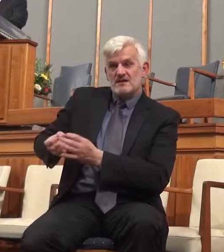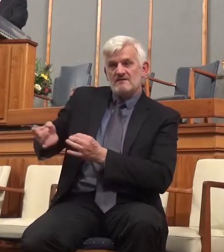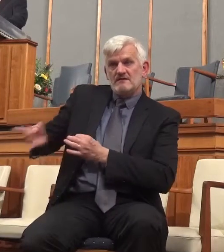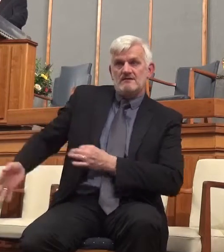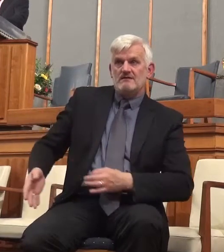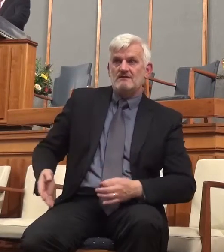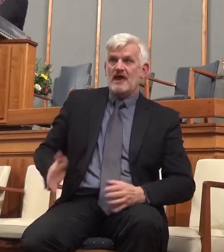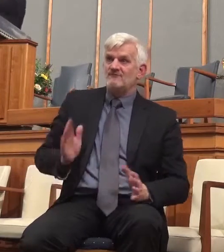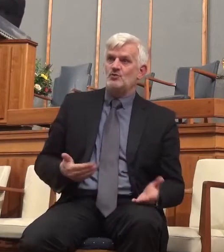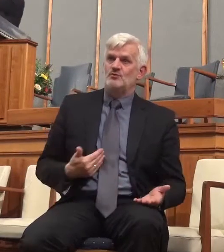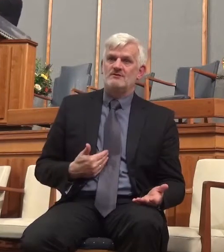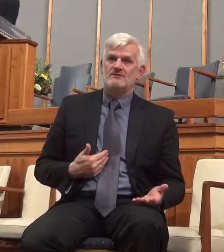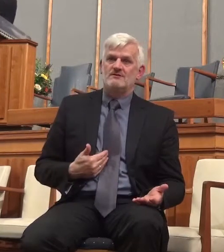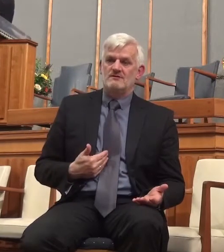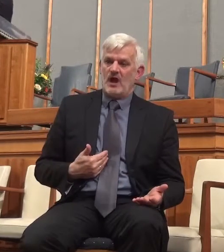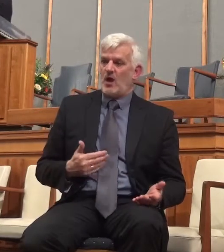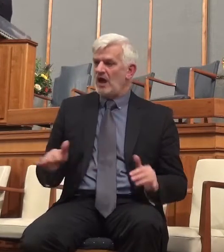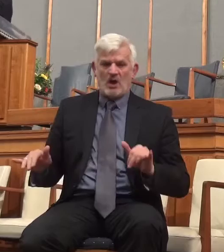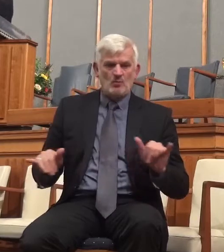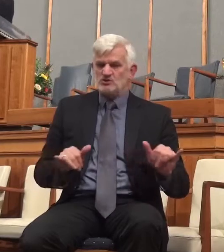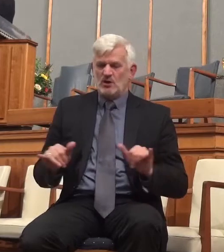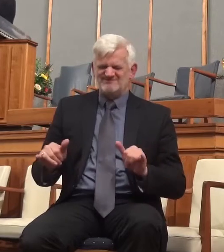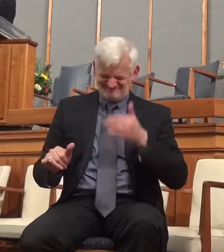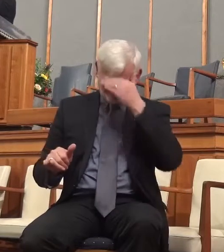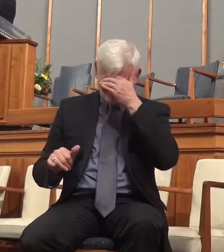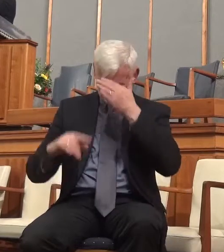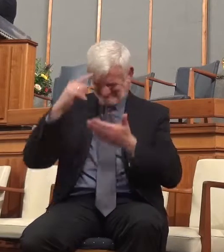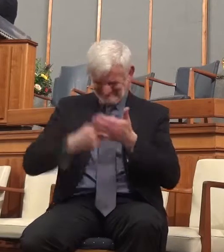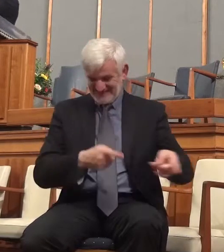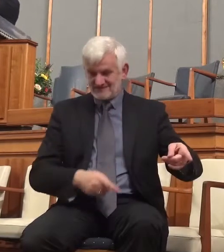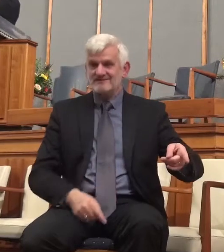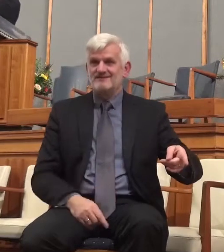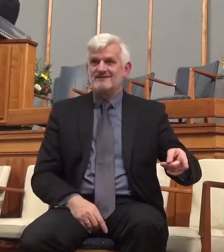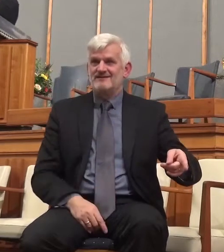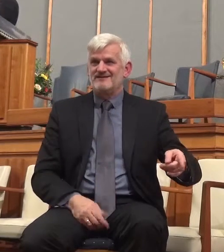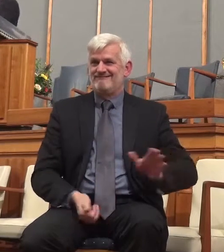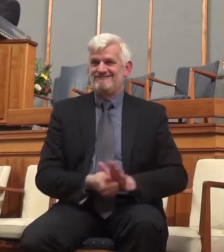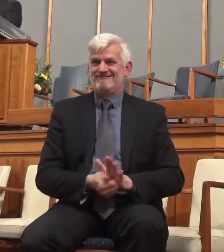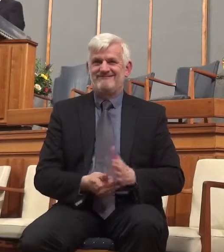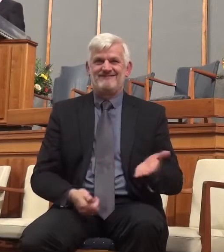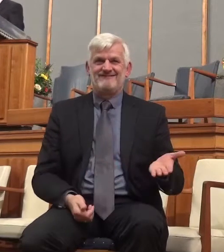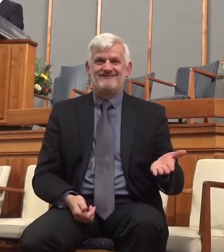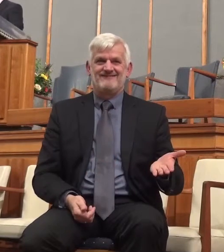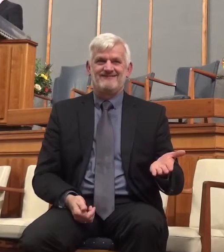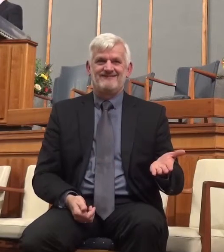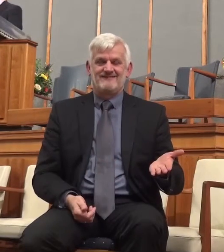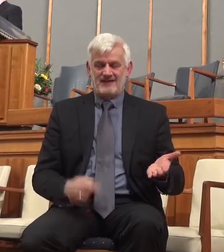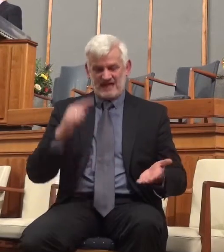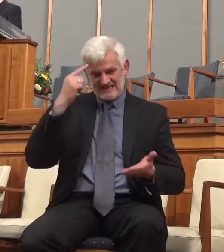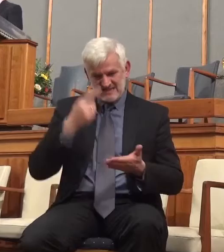unscientific. You've just decided, closed your eyes and decided that the whole realm doesn't exist.